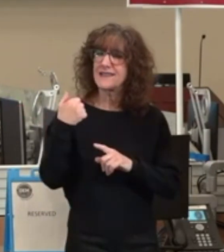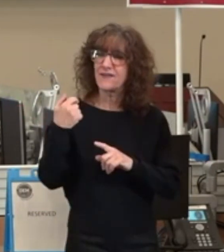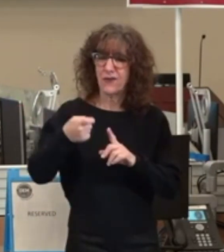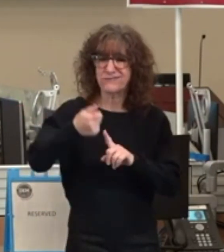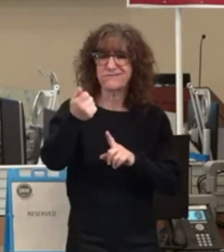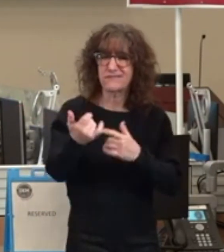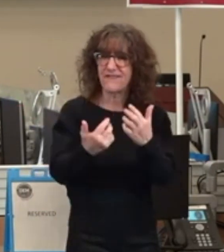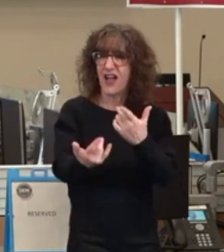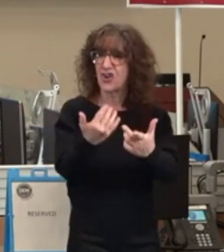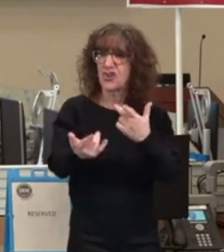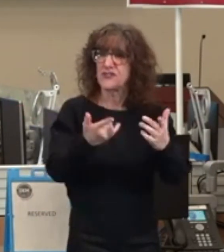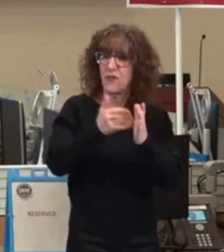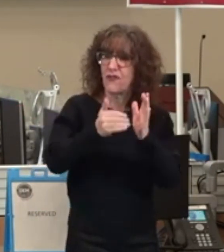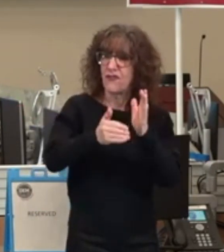Yeah.